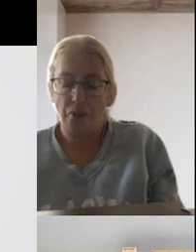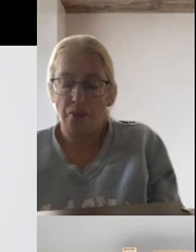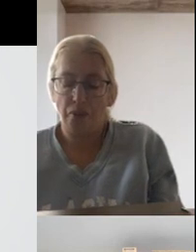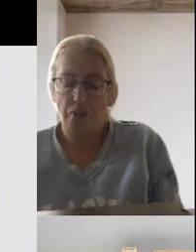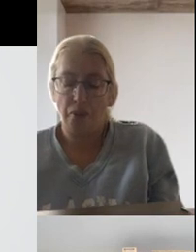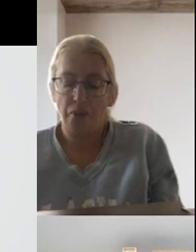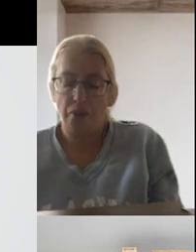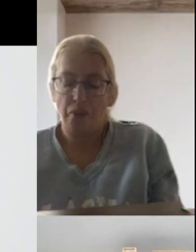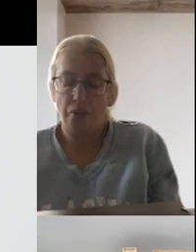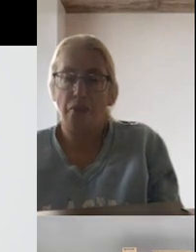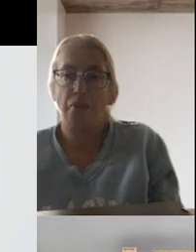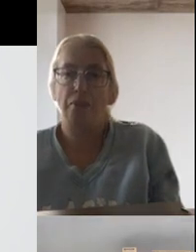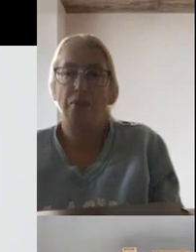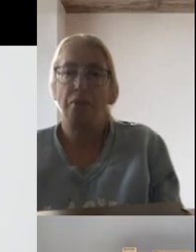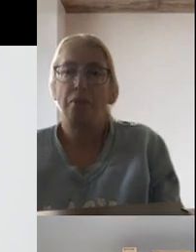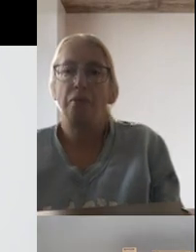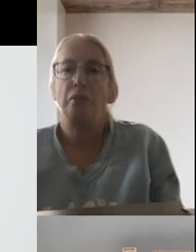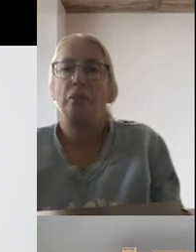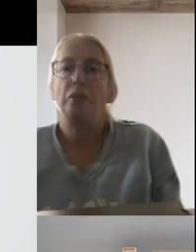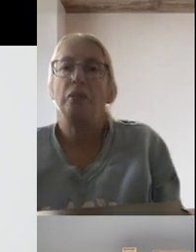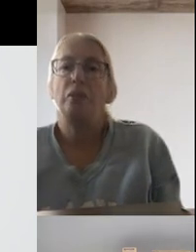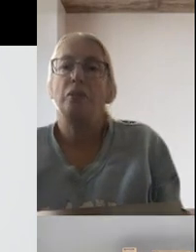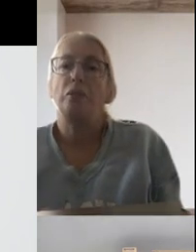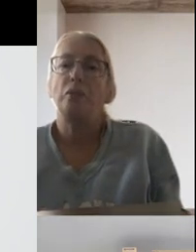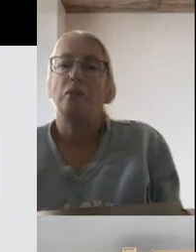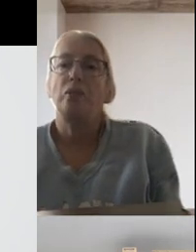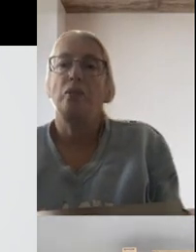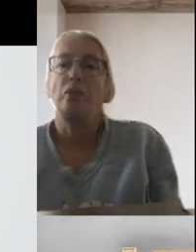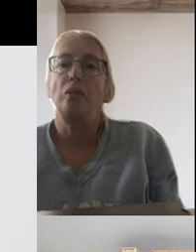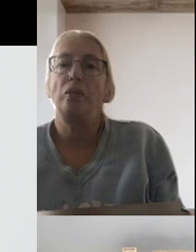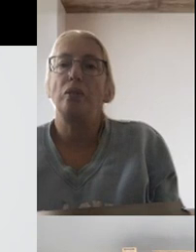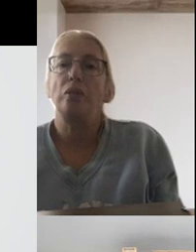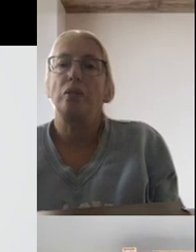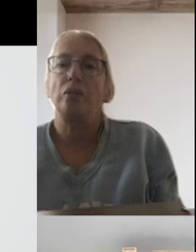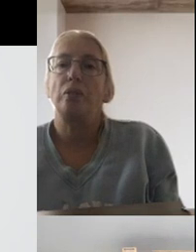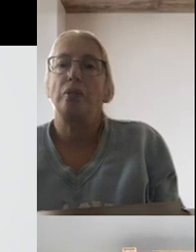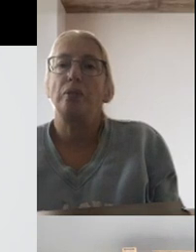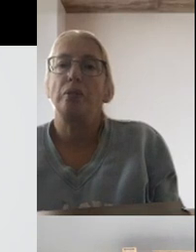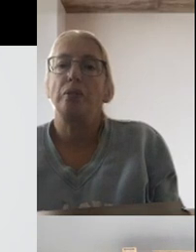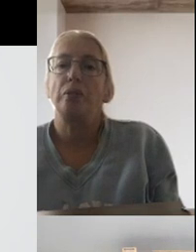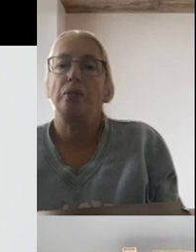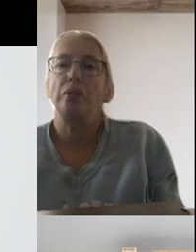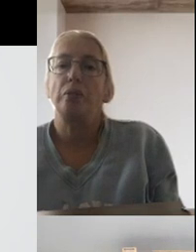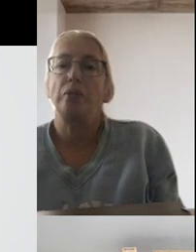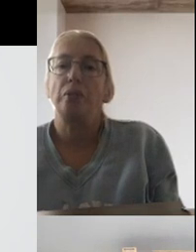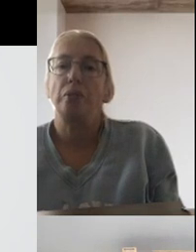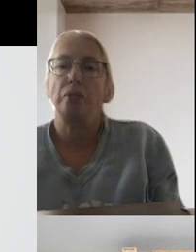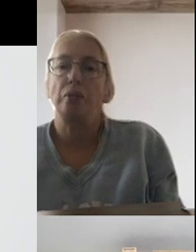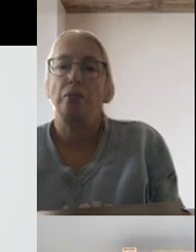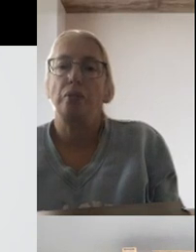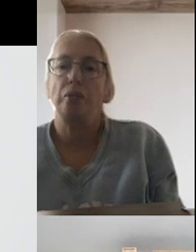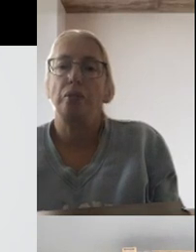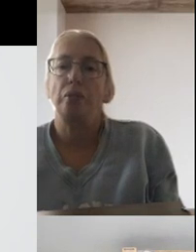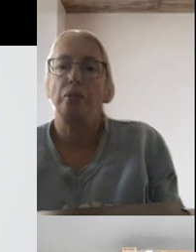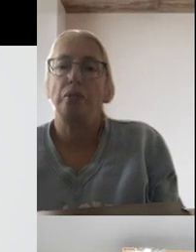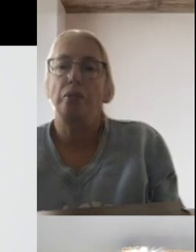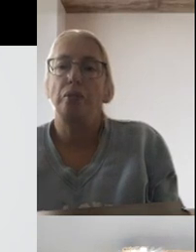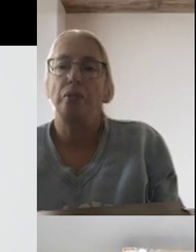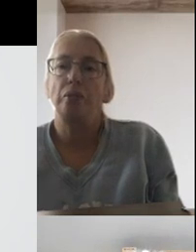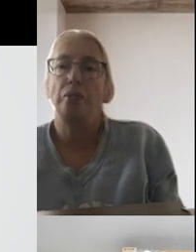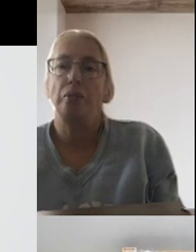they'd approved. And they didn't particularly have the organisational memory as to whether they'd in fact turned X